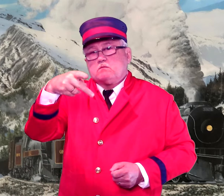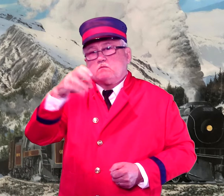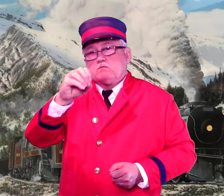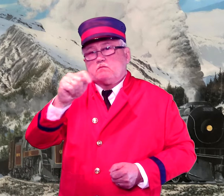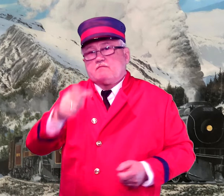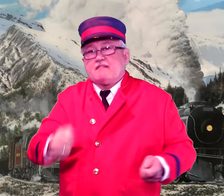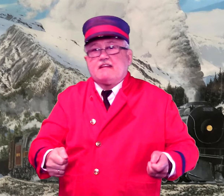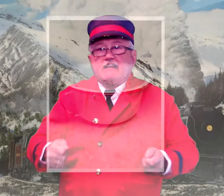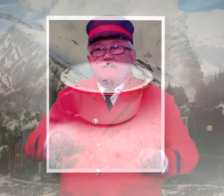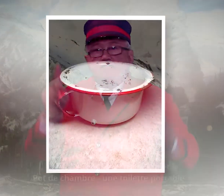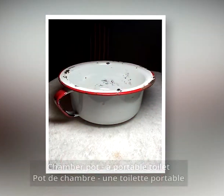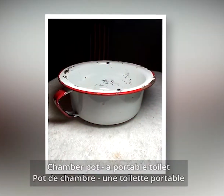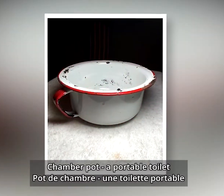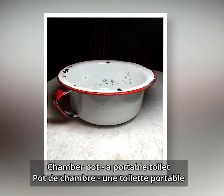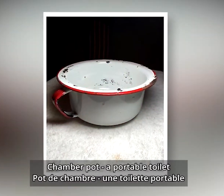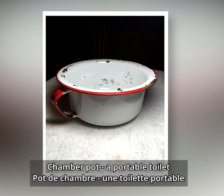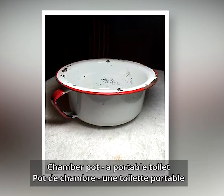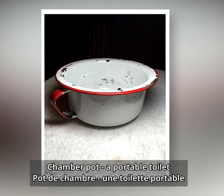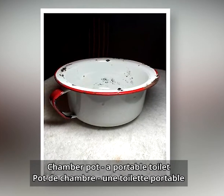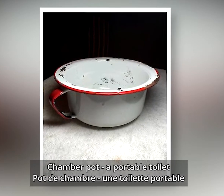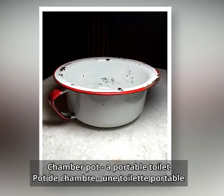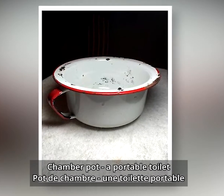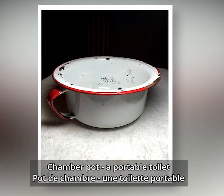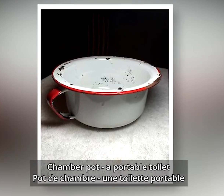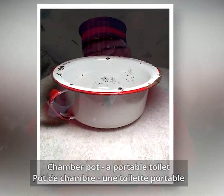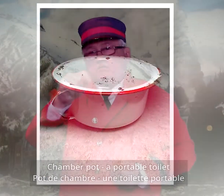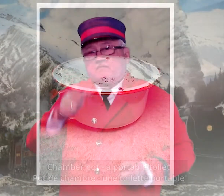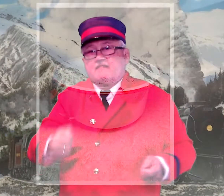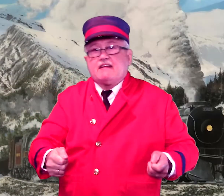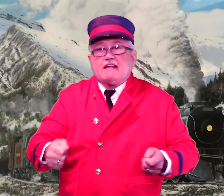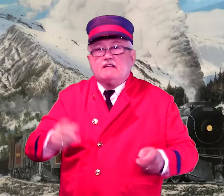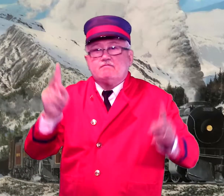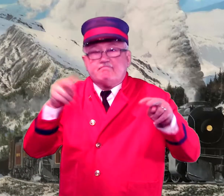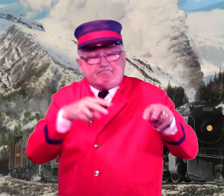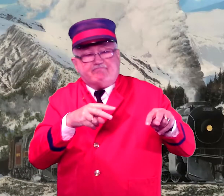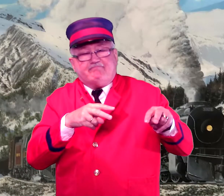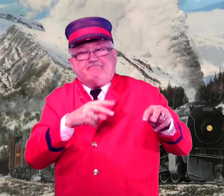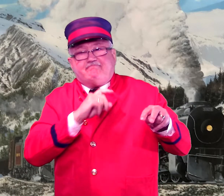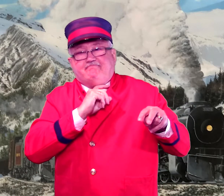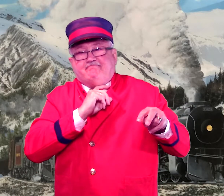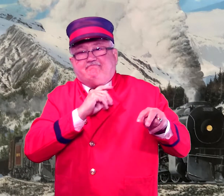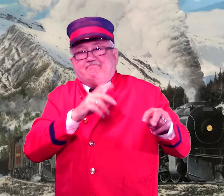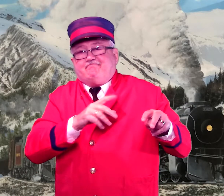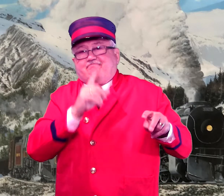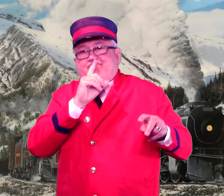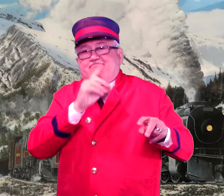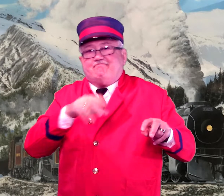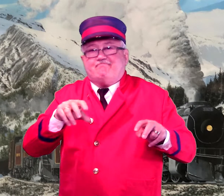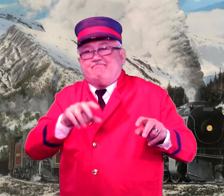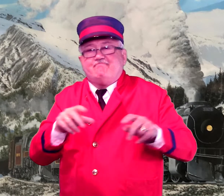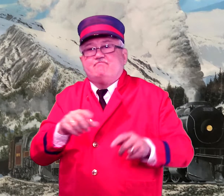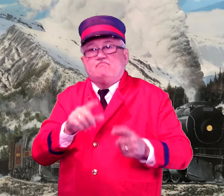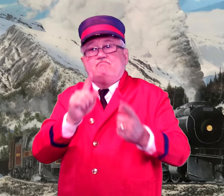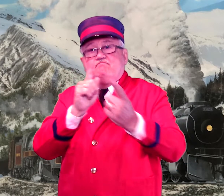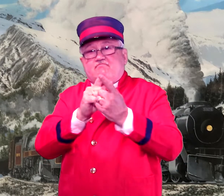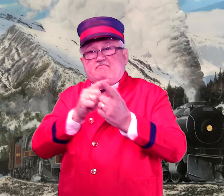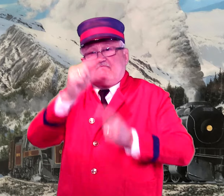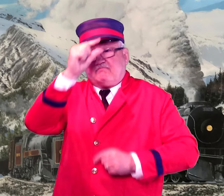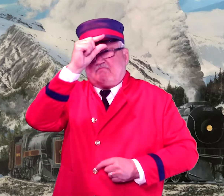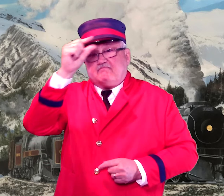girl who showed up carrying a chamber pot. people looked and snickered at the young girl.